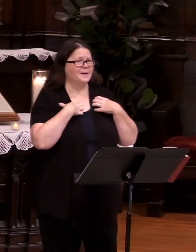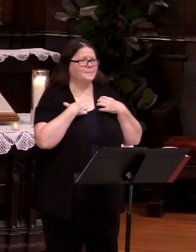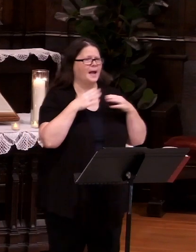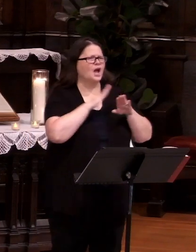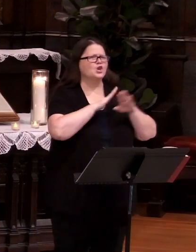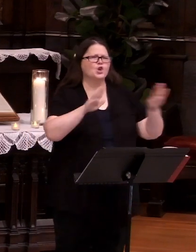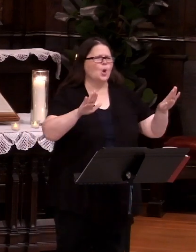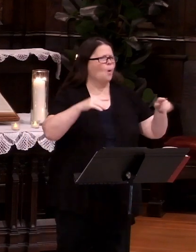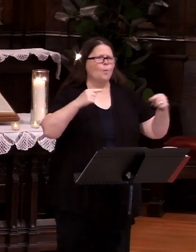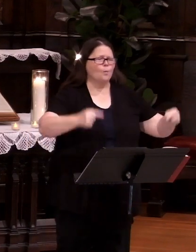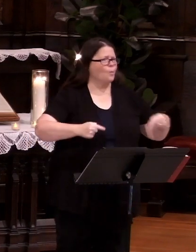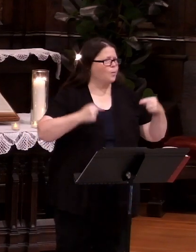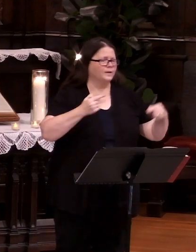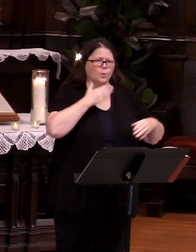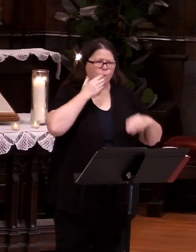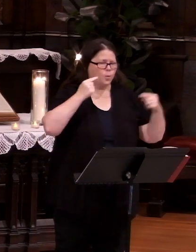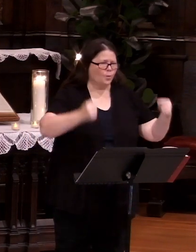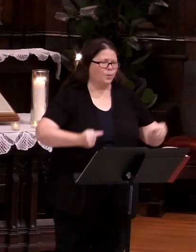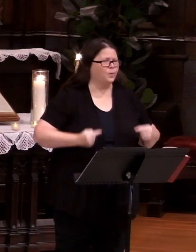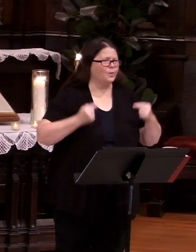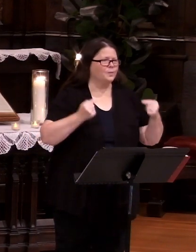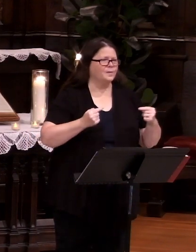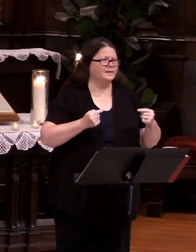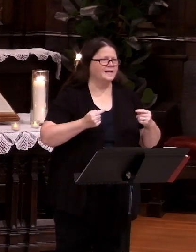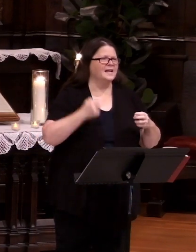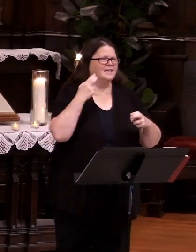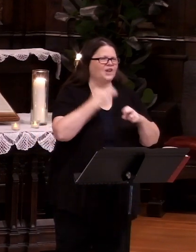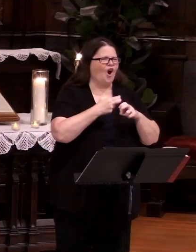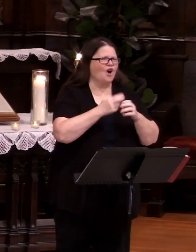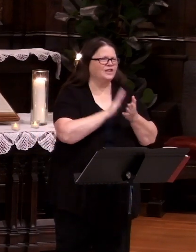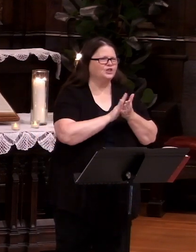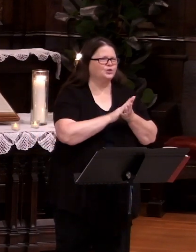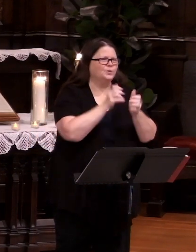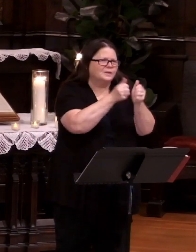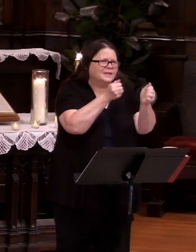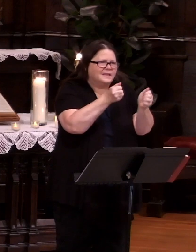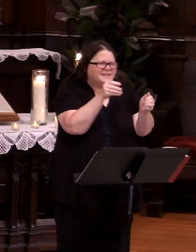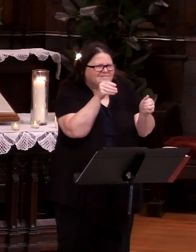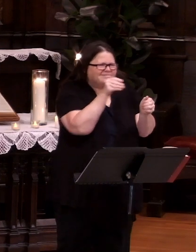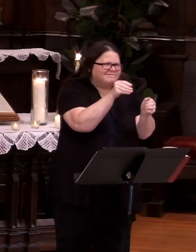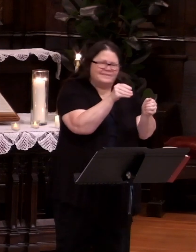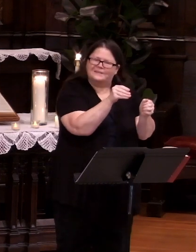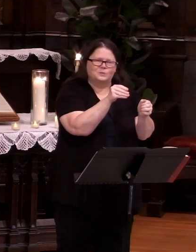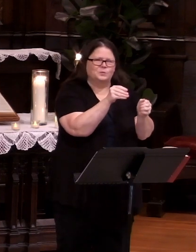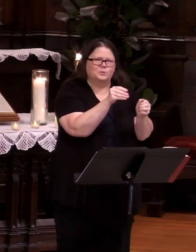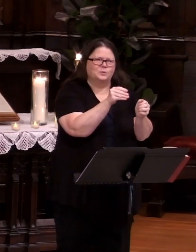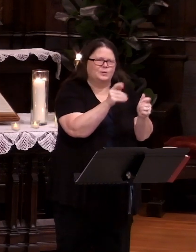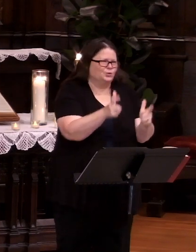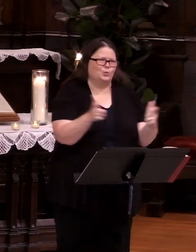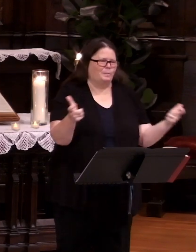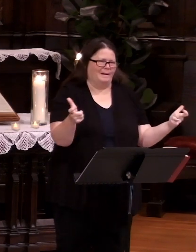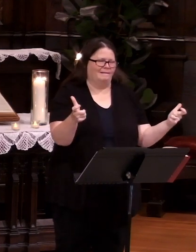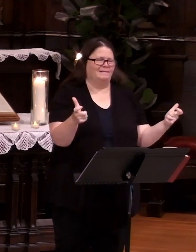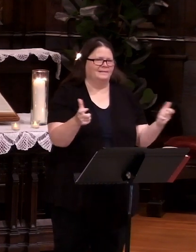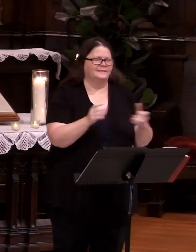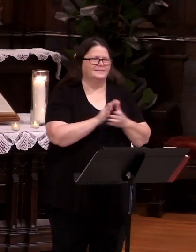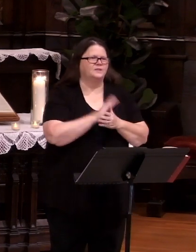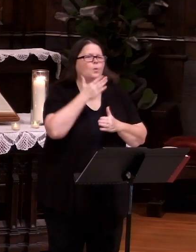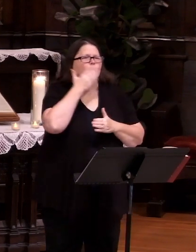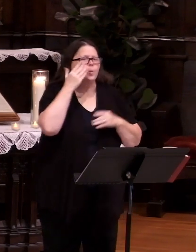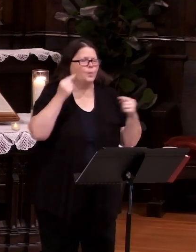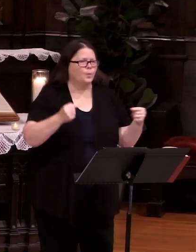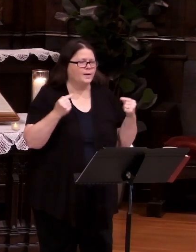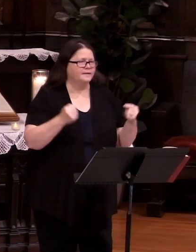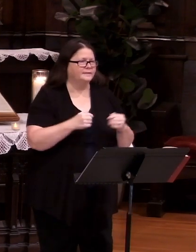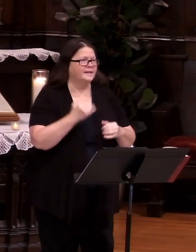wheels, as those don't fit well in lockers, but to purchase backpacks for students, and you can drop